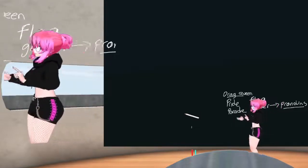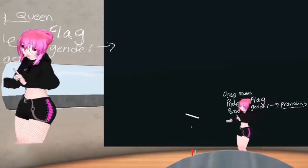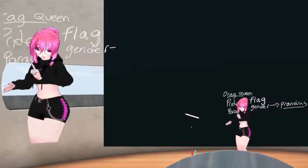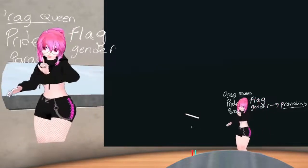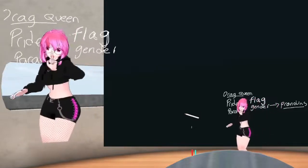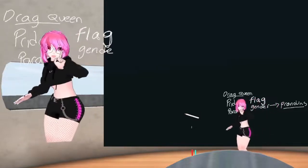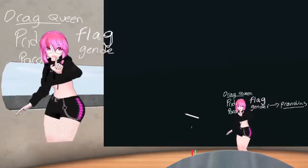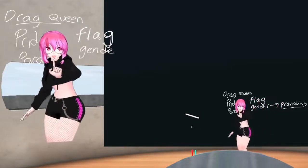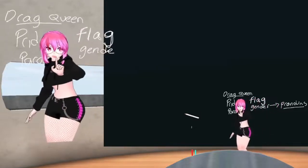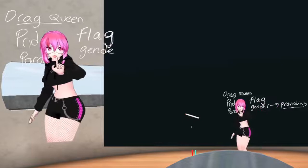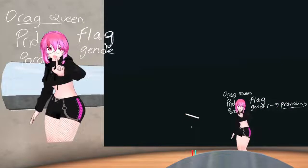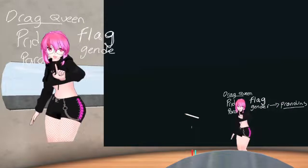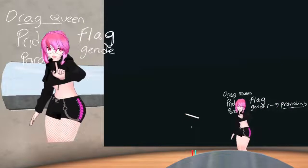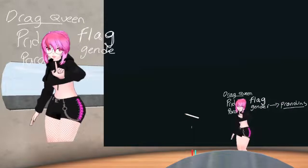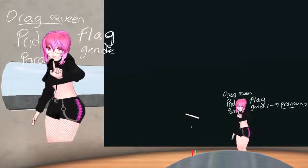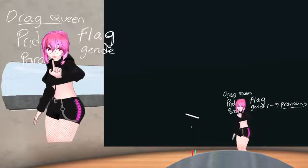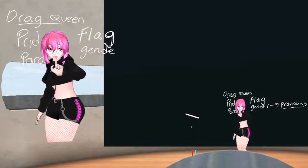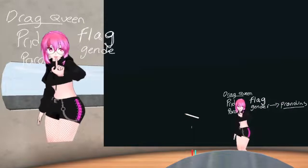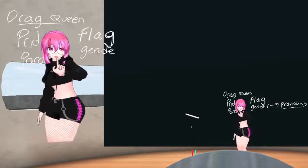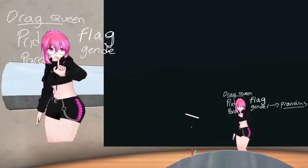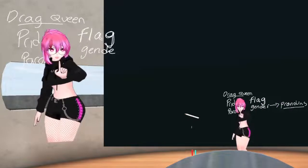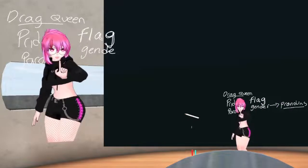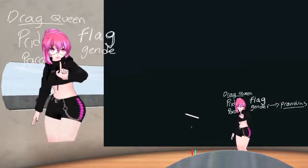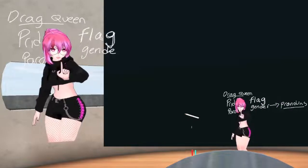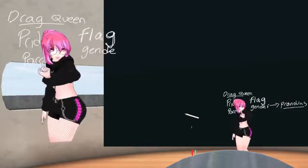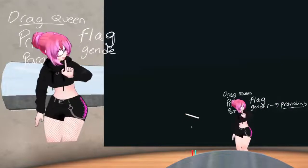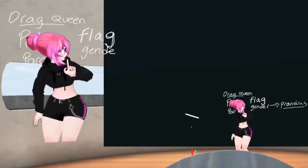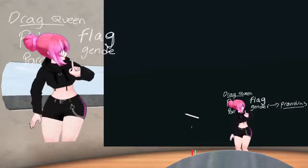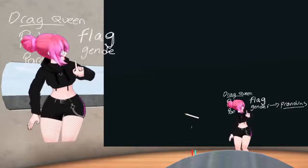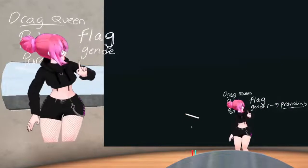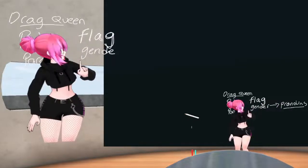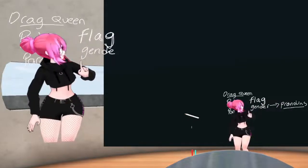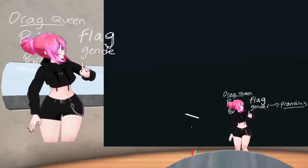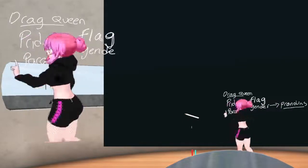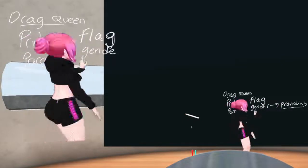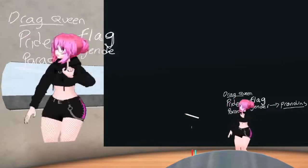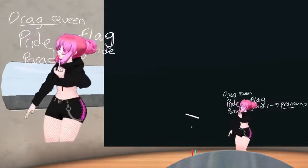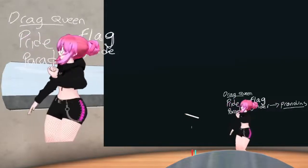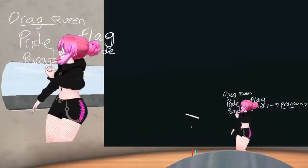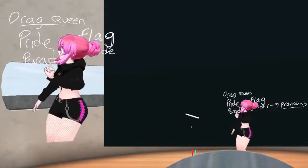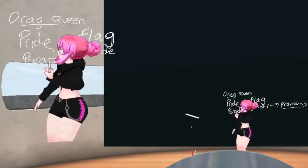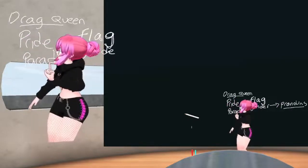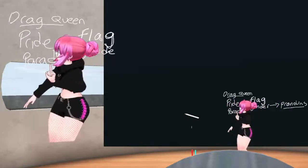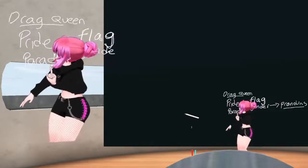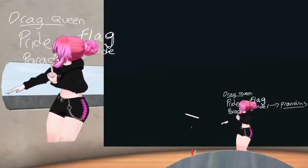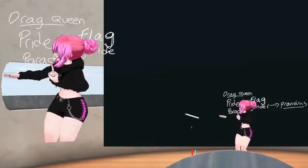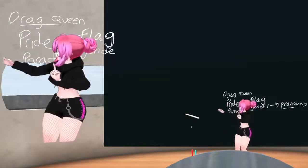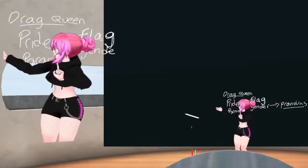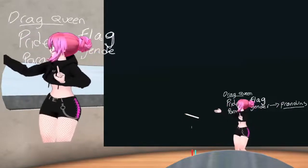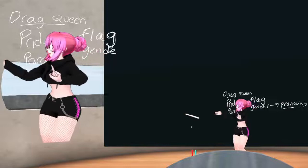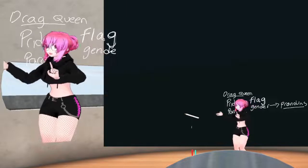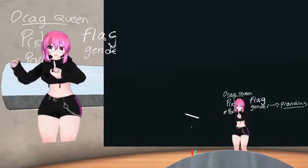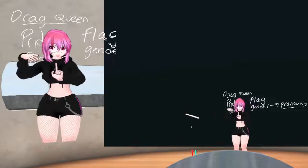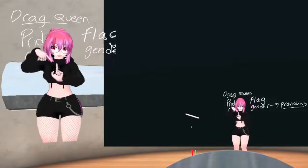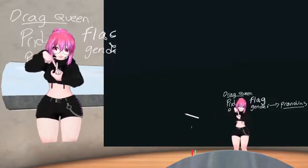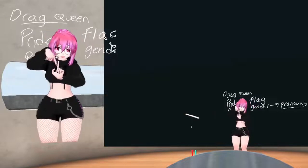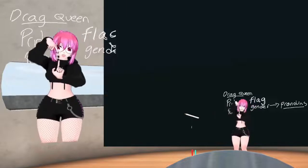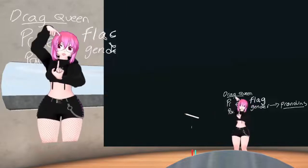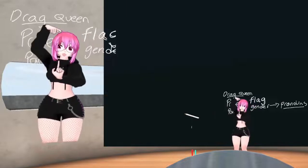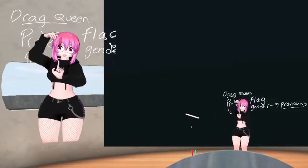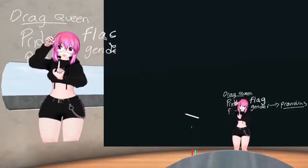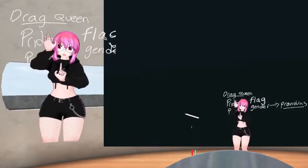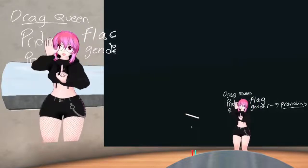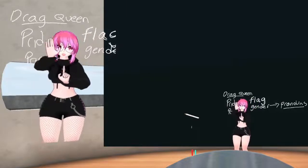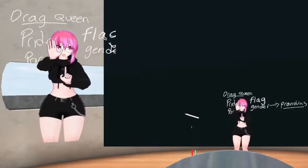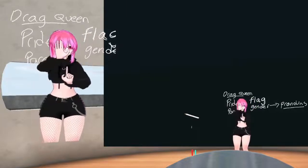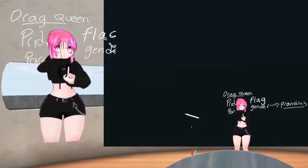L is you have the flag post. Here's the post of the flag. We have some flags around here, but you can't see them. Just imagine like the